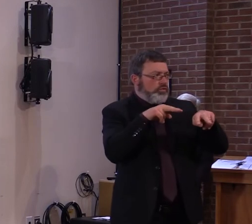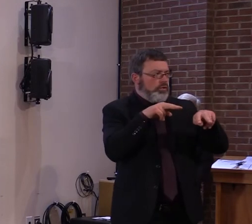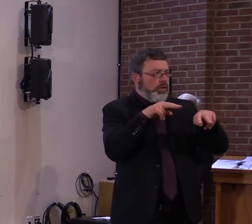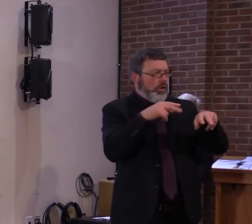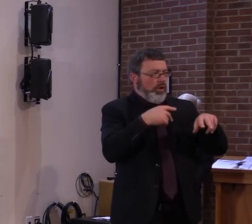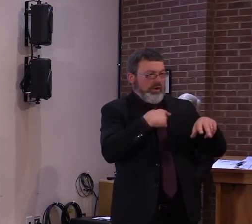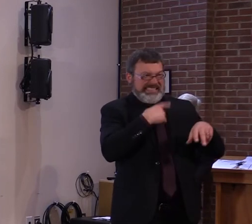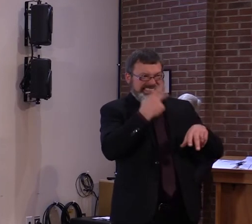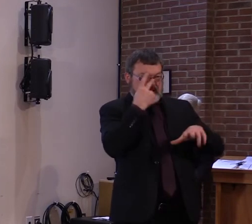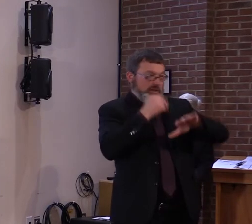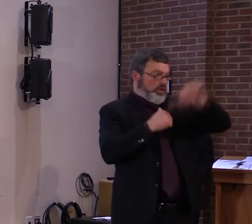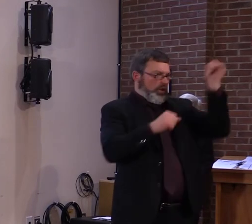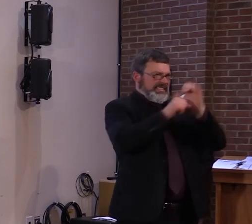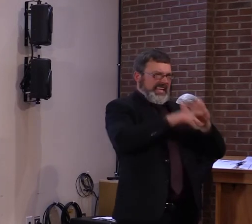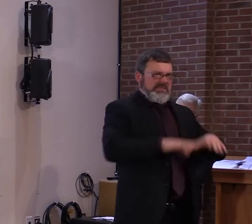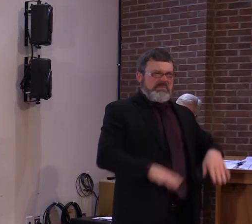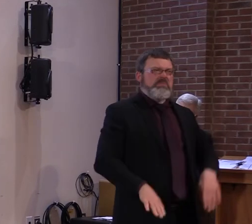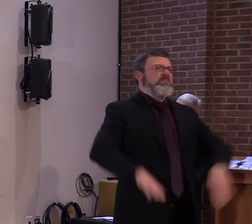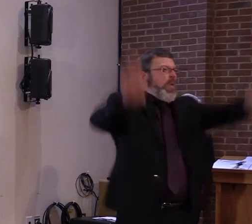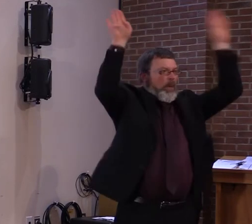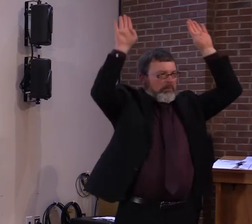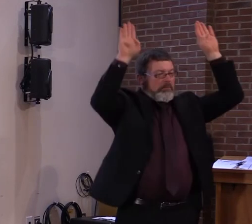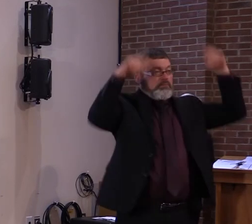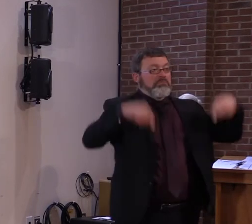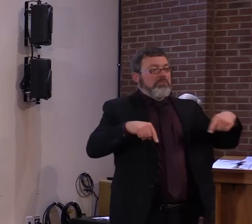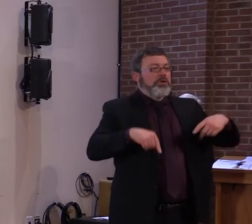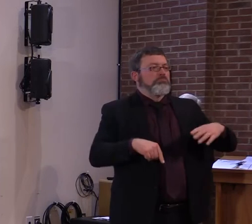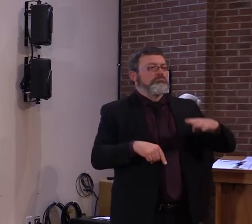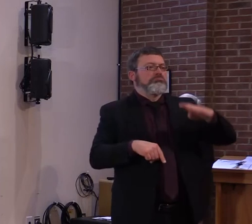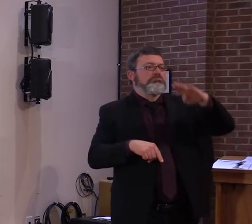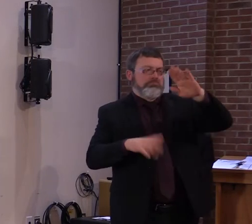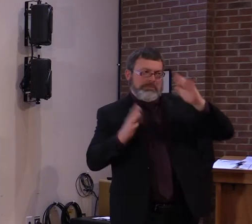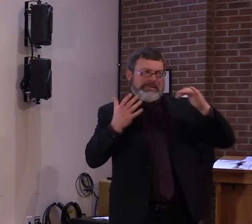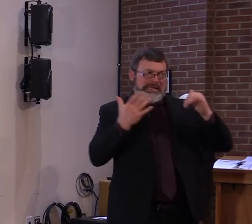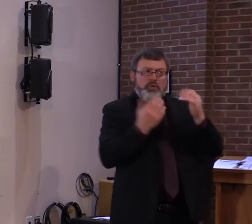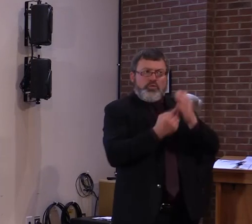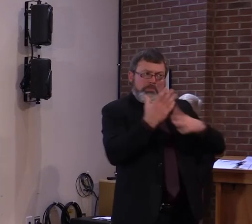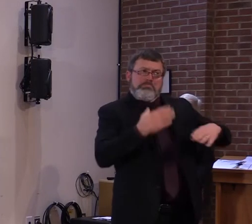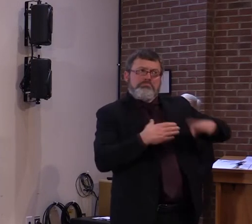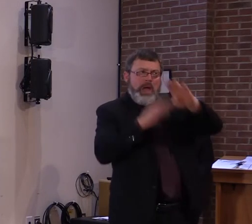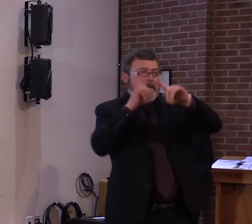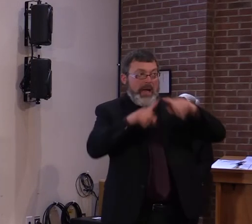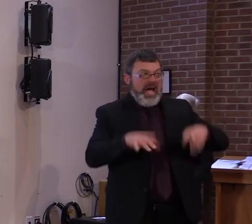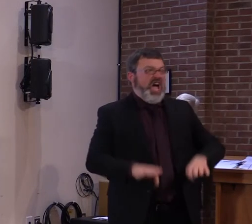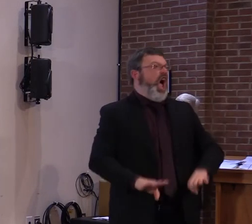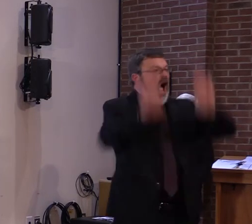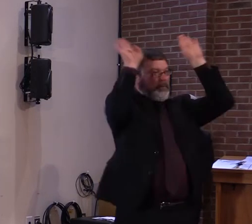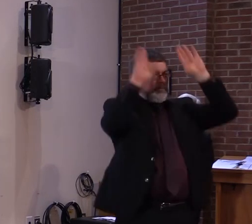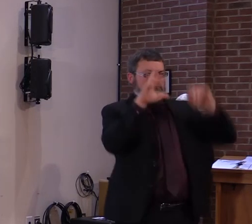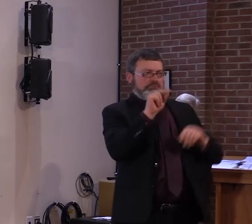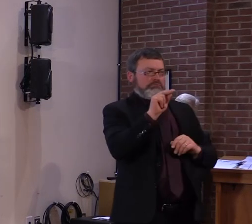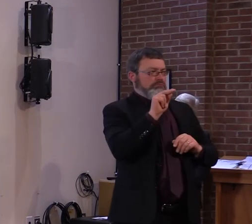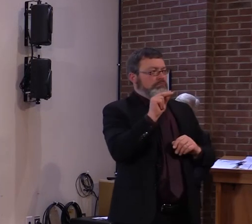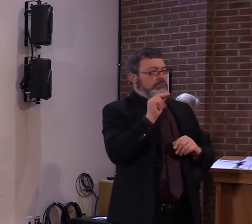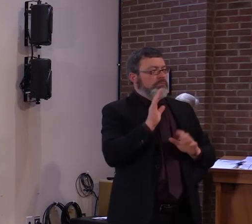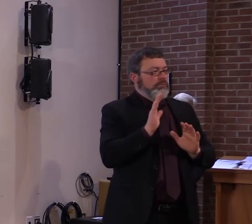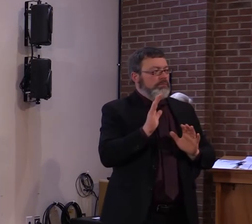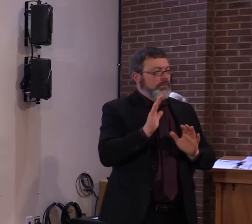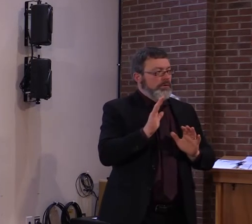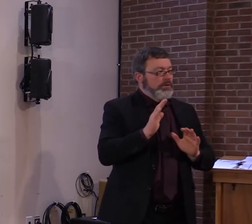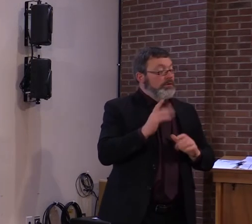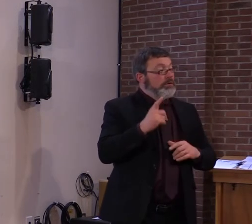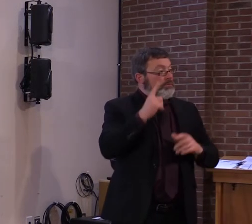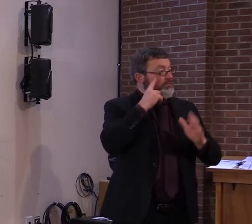have to stress that Saturday night, meaning Sunday really, is not that many days back,